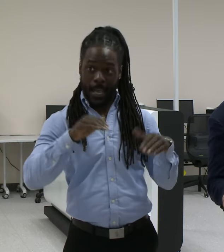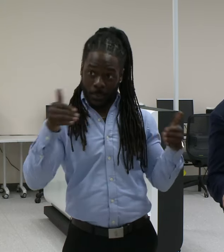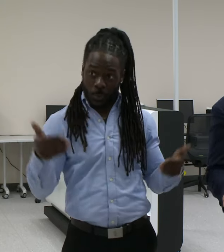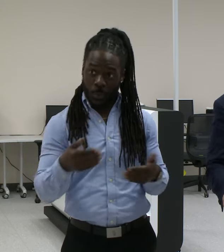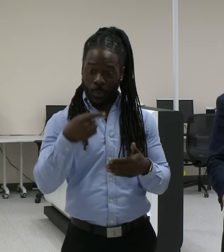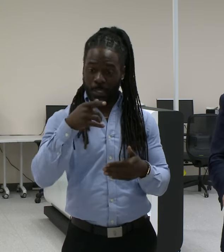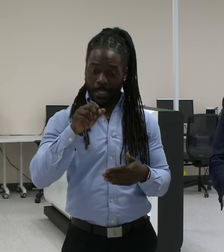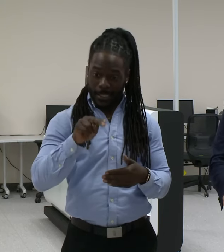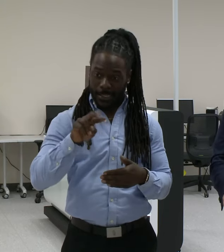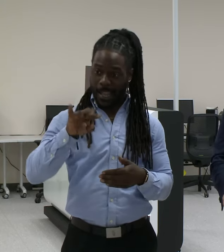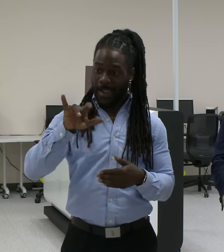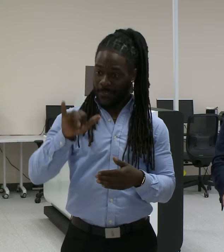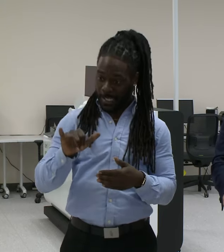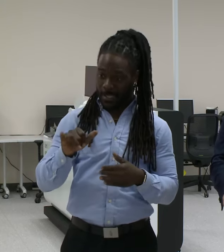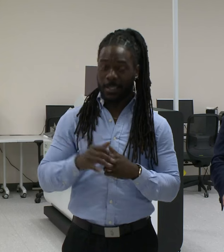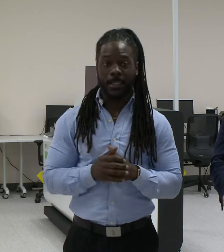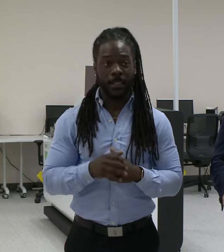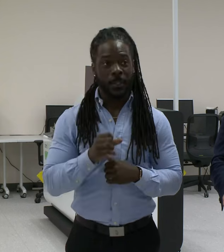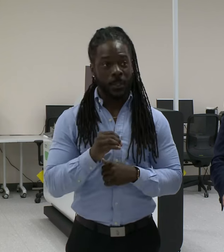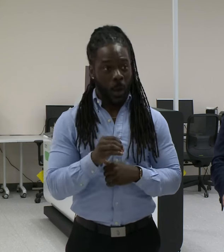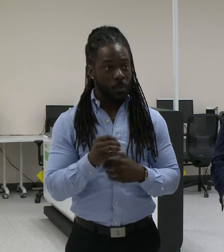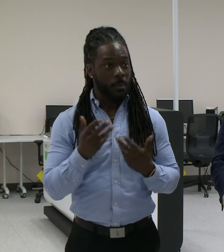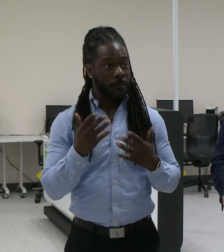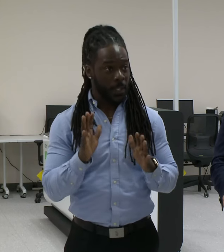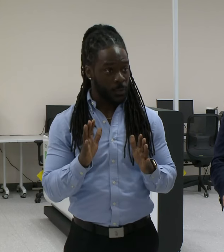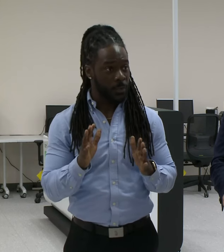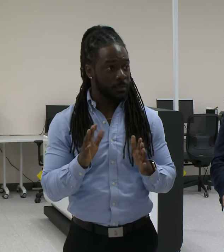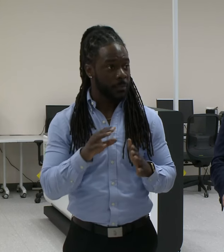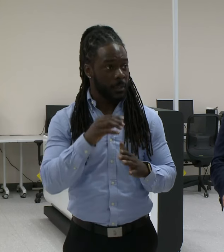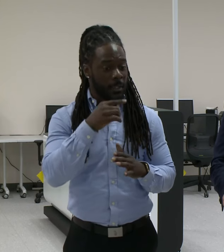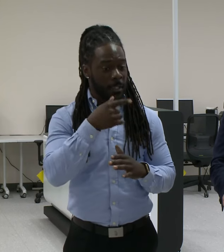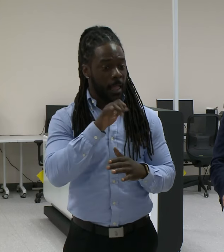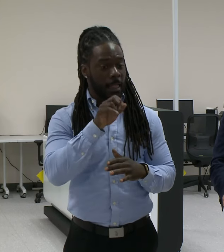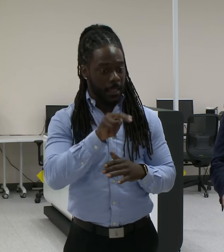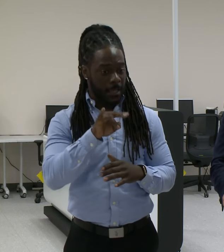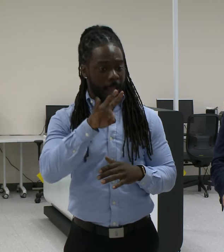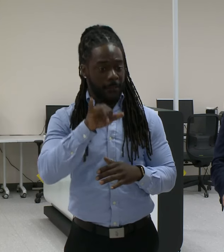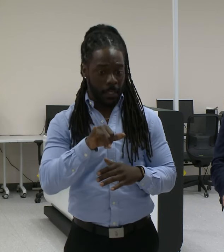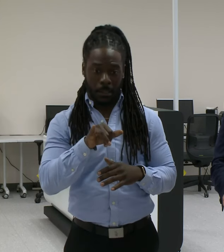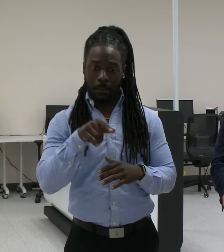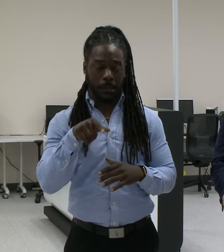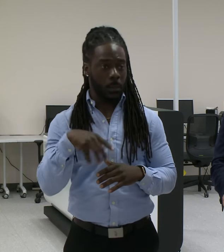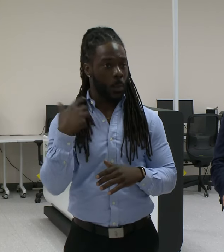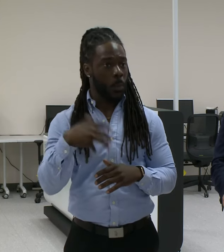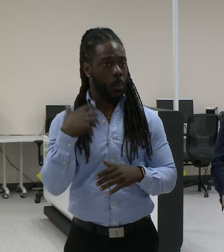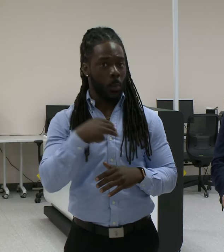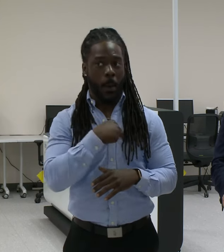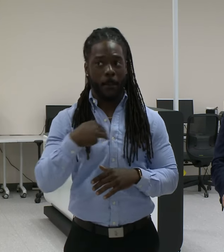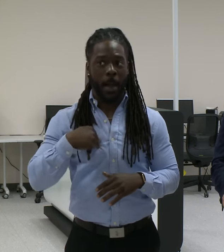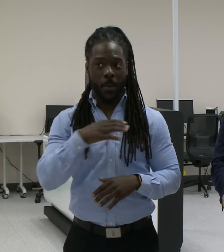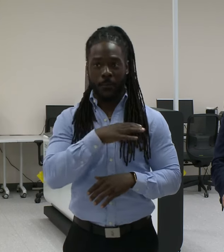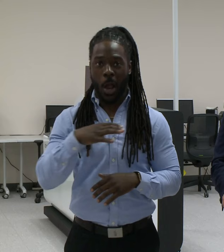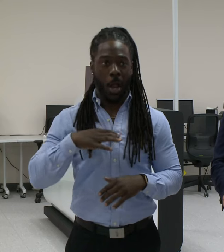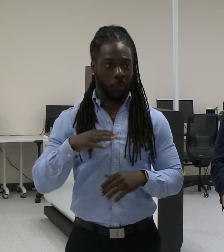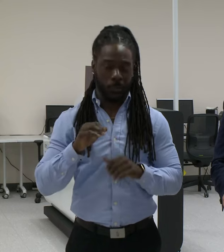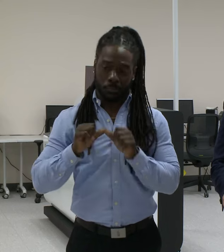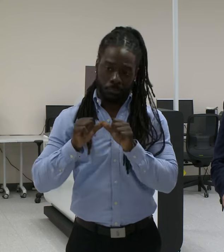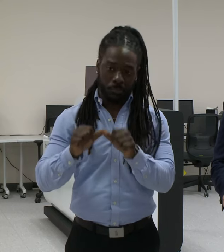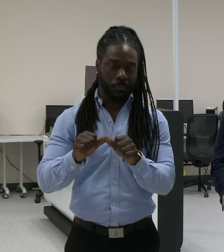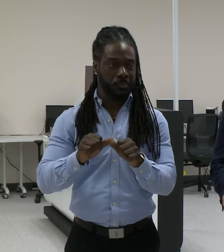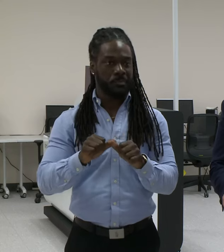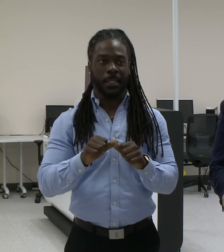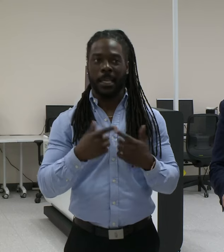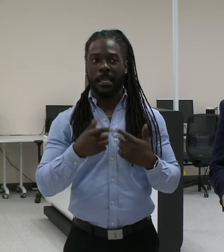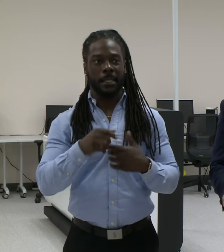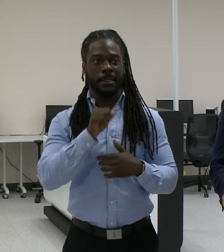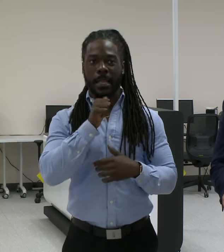Yeah, sure. So as I said, Glenn Ivey has hit the ground running as a member of Congress. He's no stranger to the